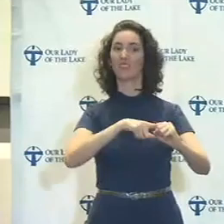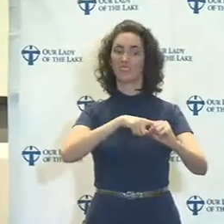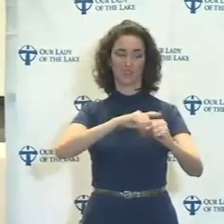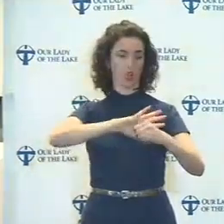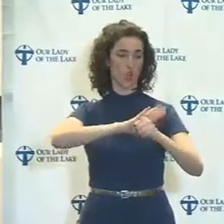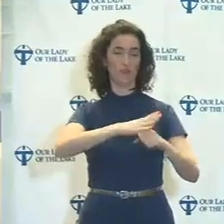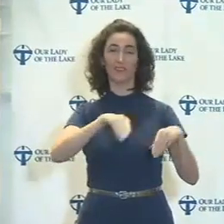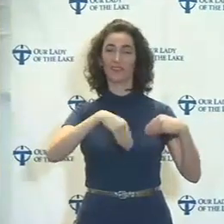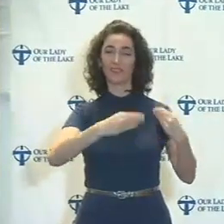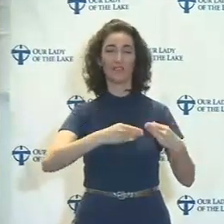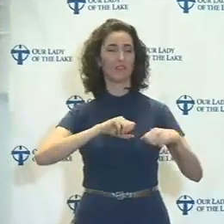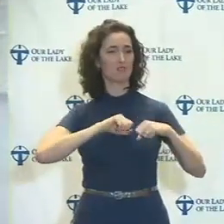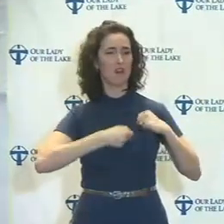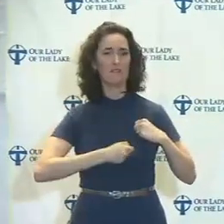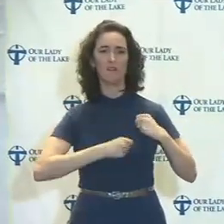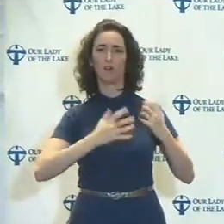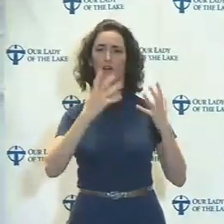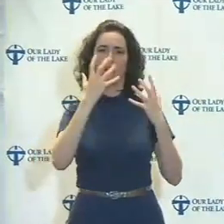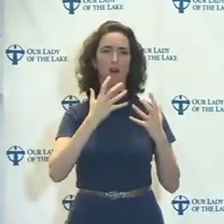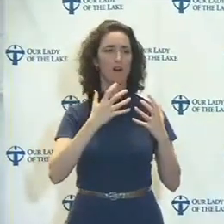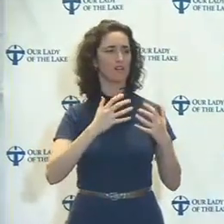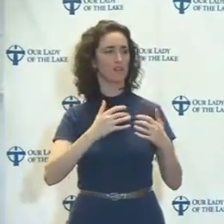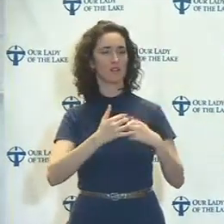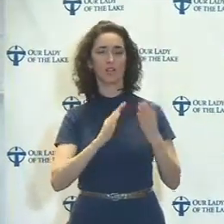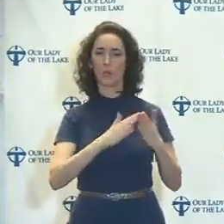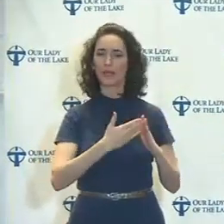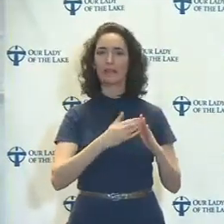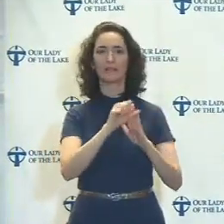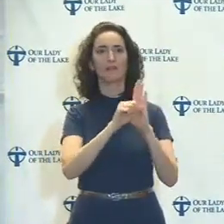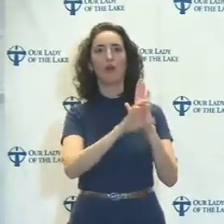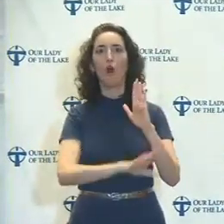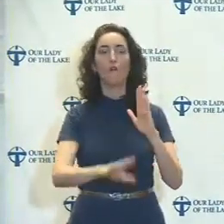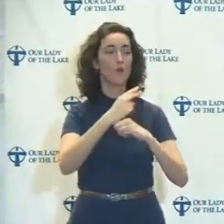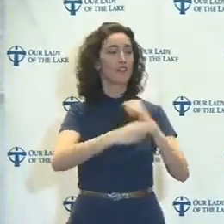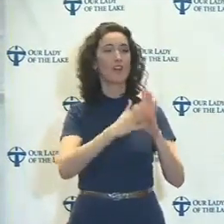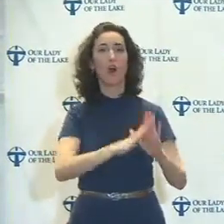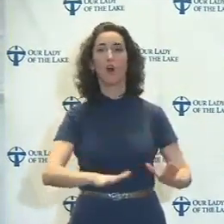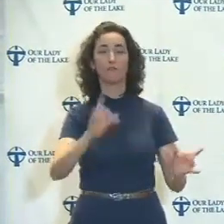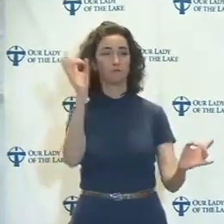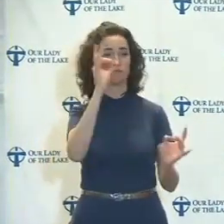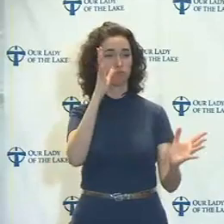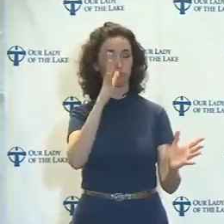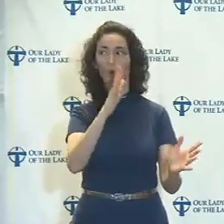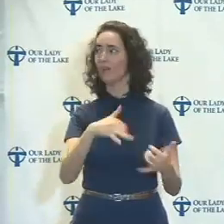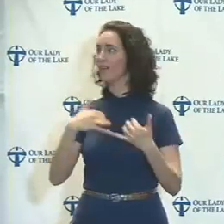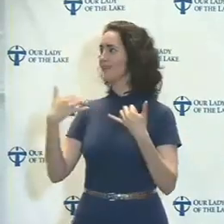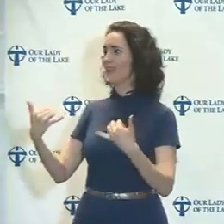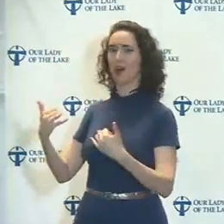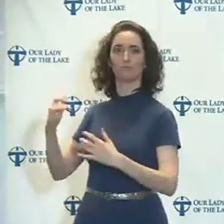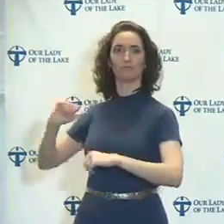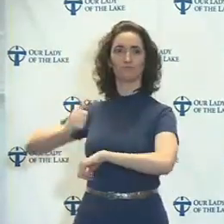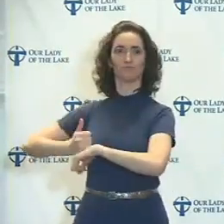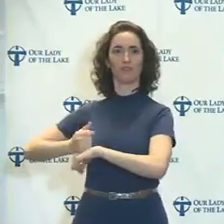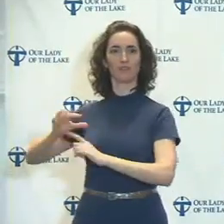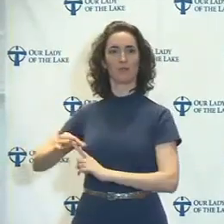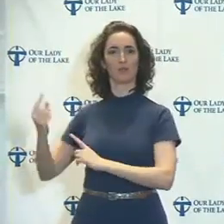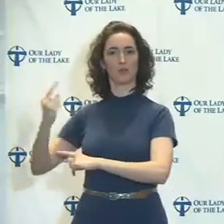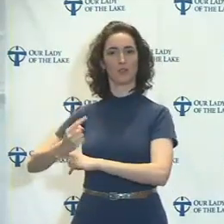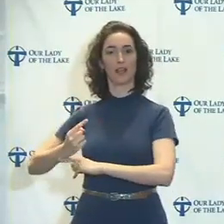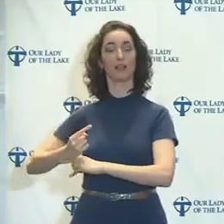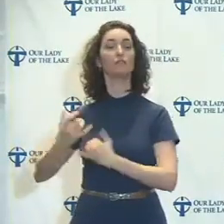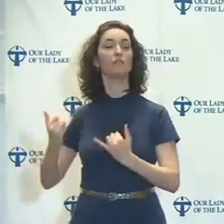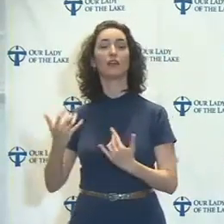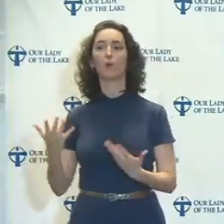and havoc on our community, our state, and our nation. Today, however, is a day of hope. It's a day that